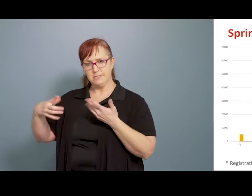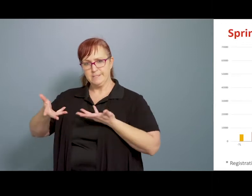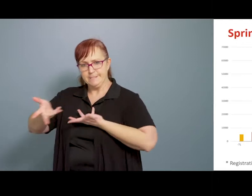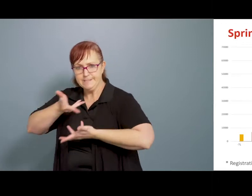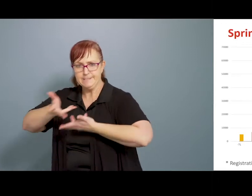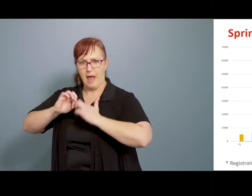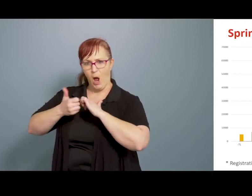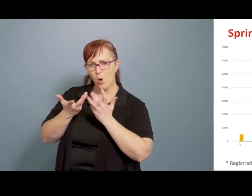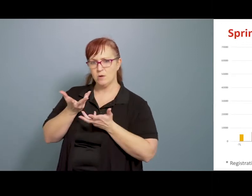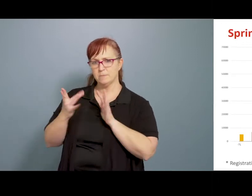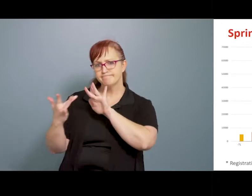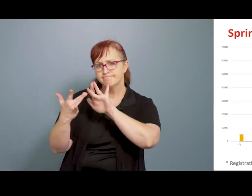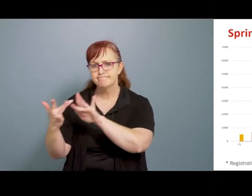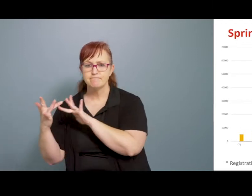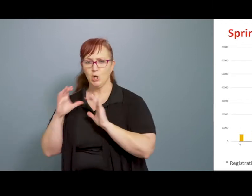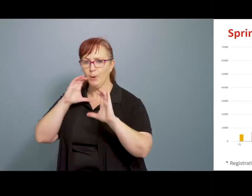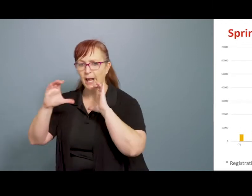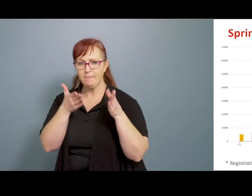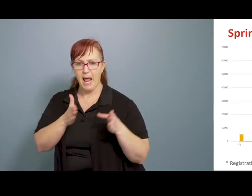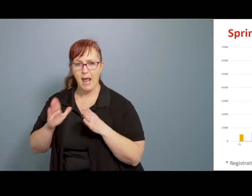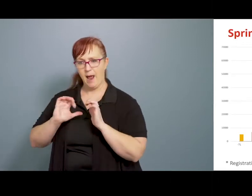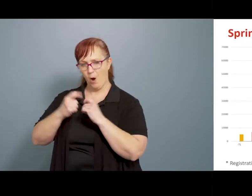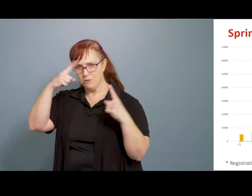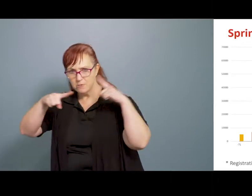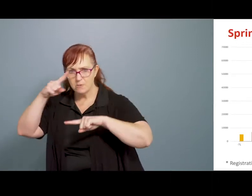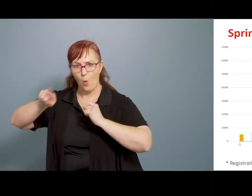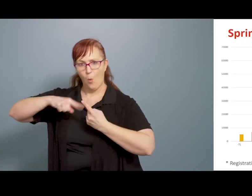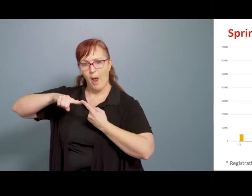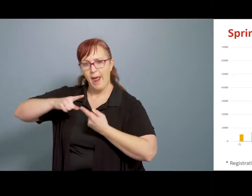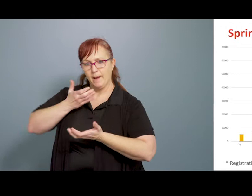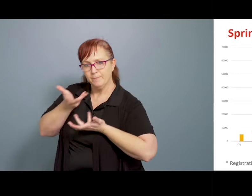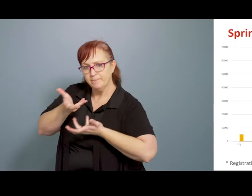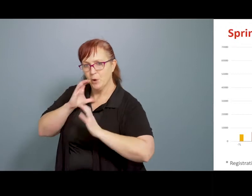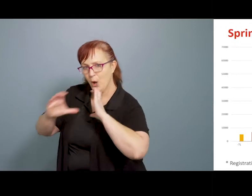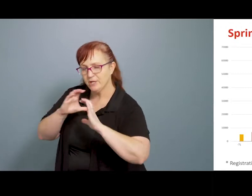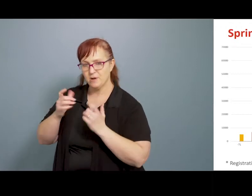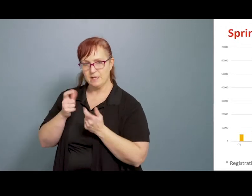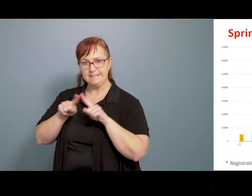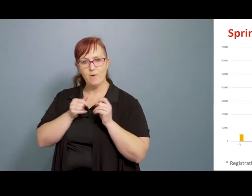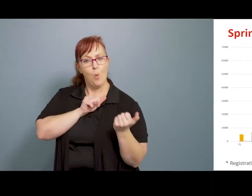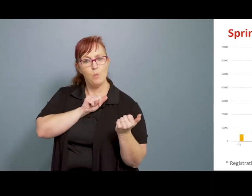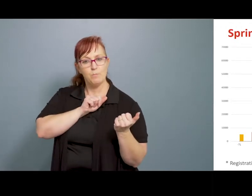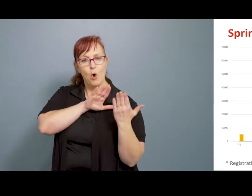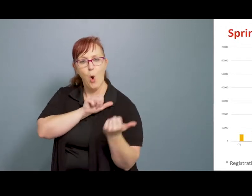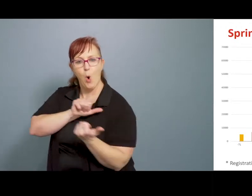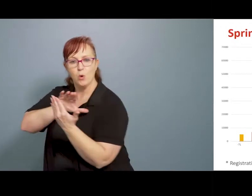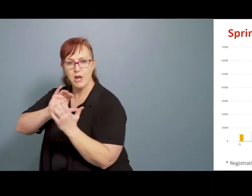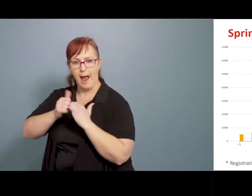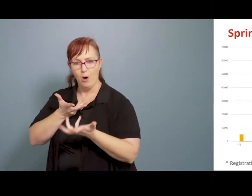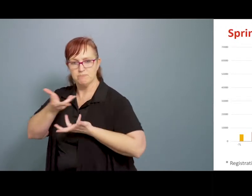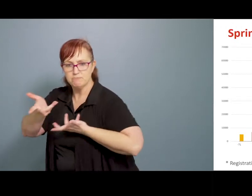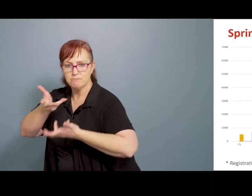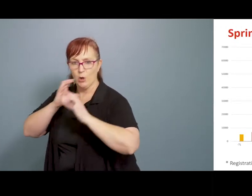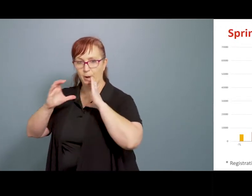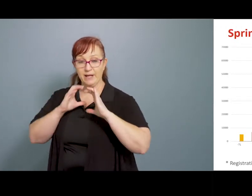communication plans. They coordinated when they were communicating, the methodology in which they were communicating. They were quick to discover